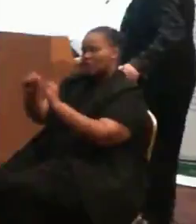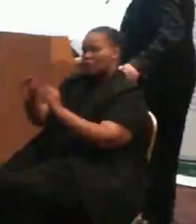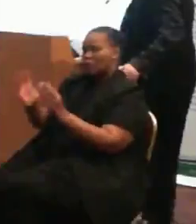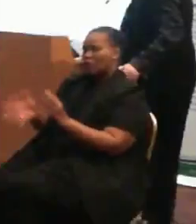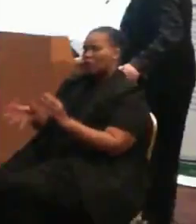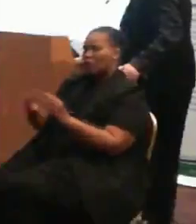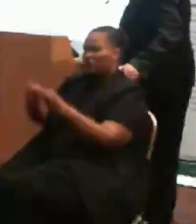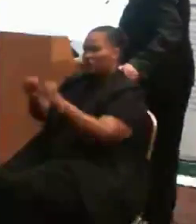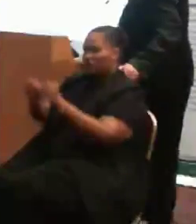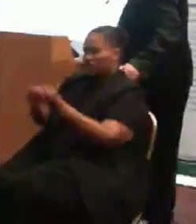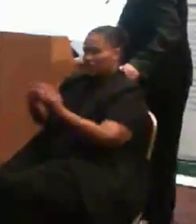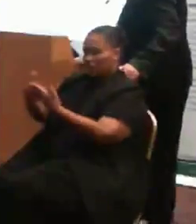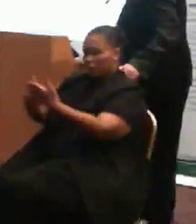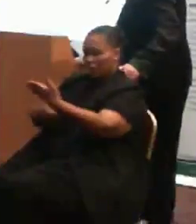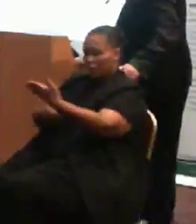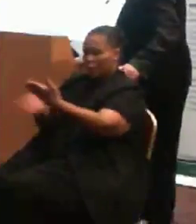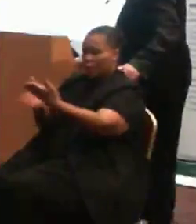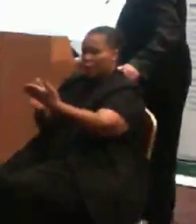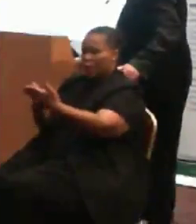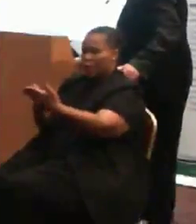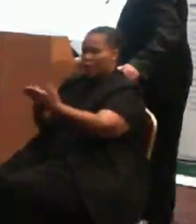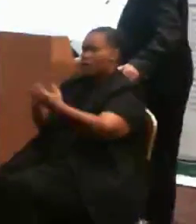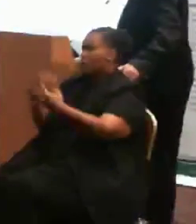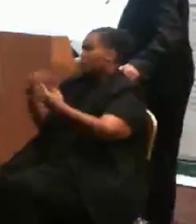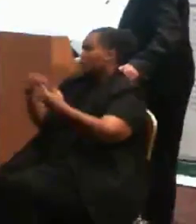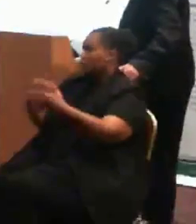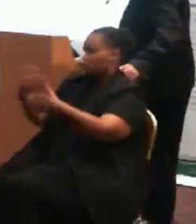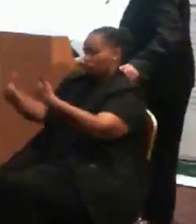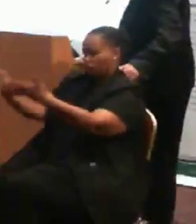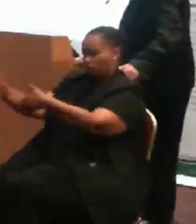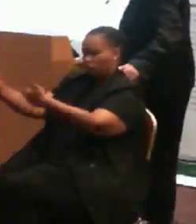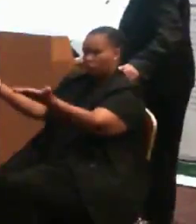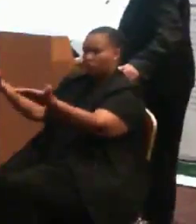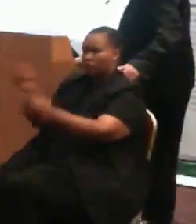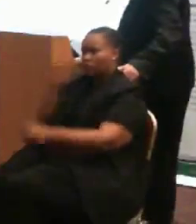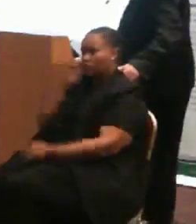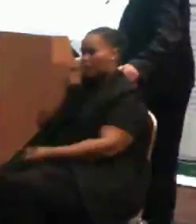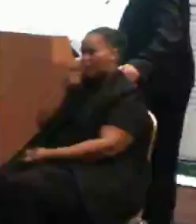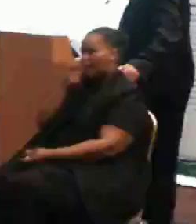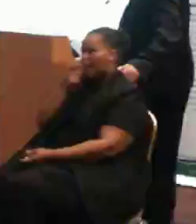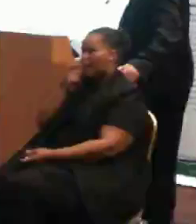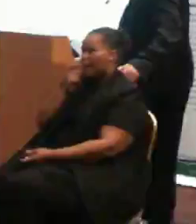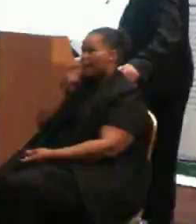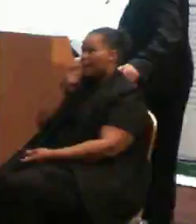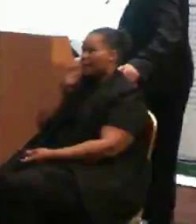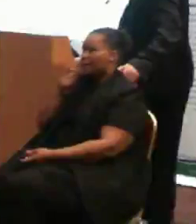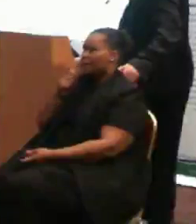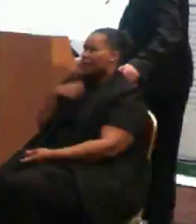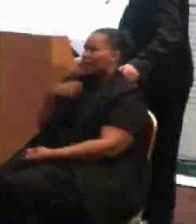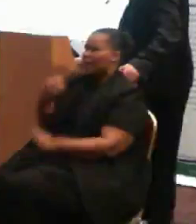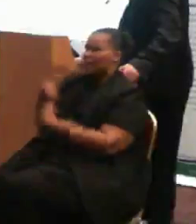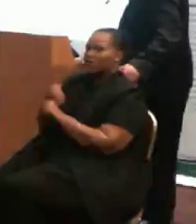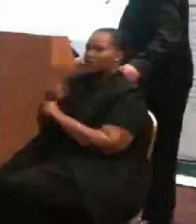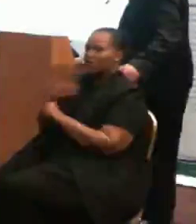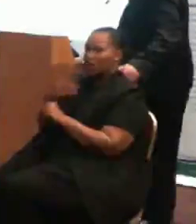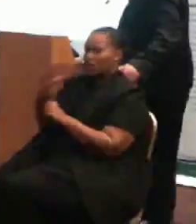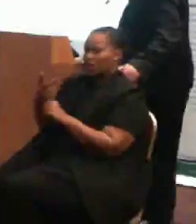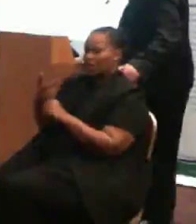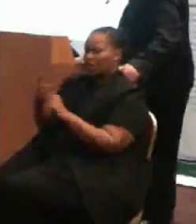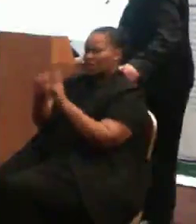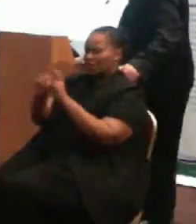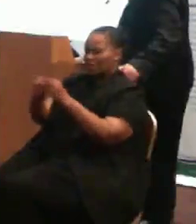fixing scenario in this under this stuff here. This is business as usual. I haven't seen one effort to fix anything in